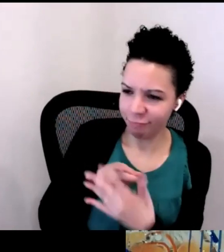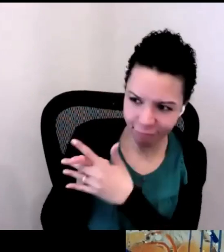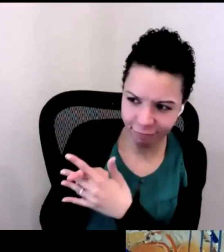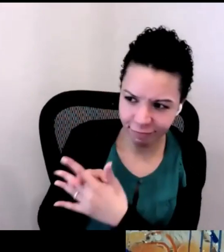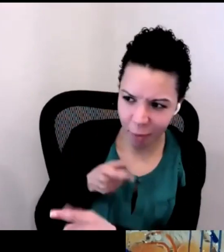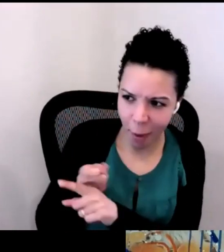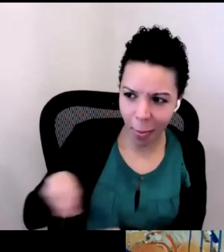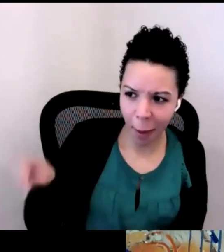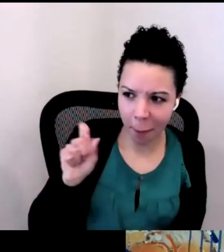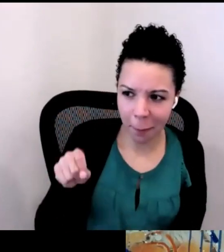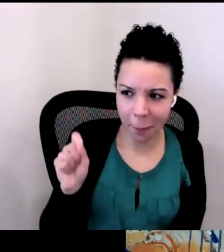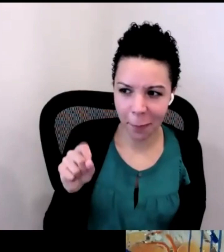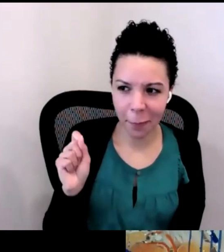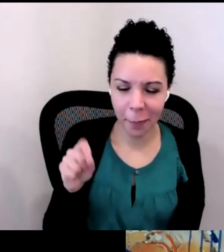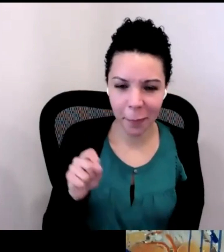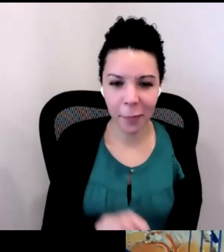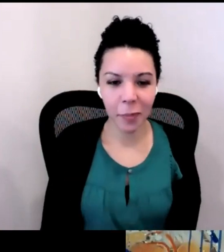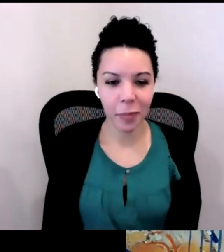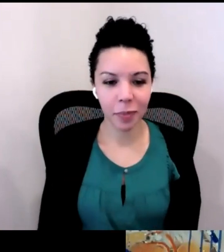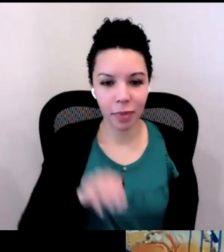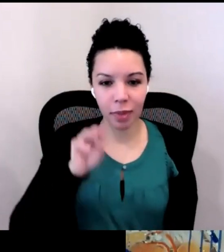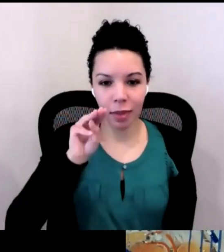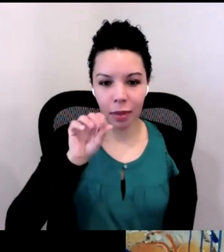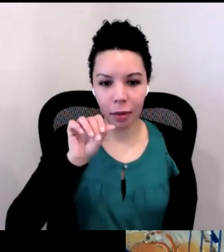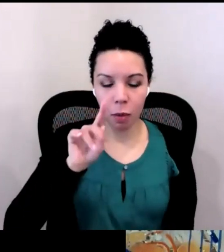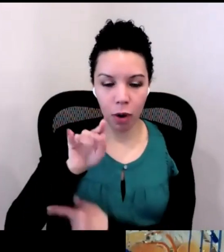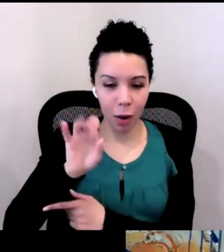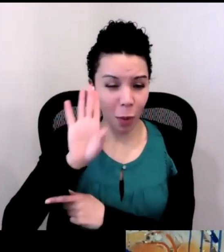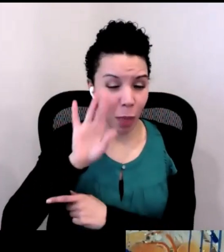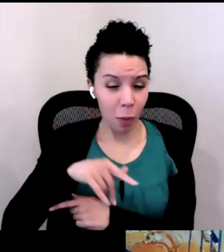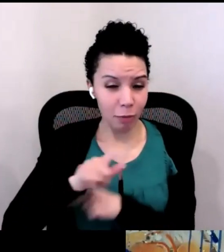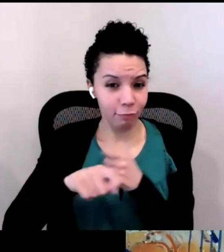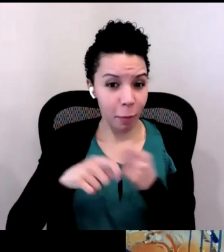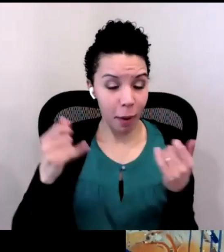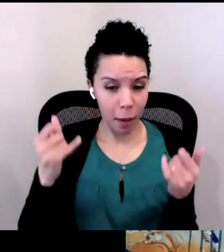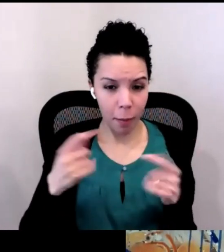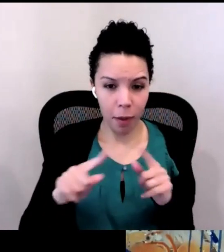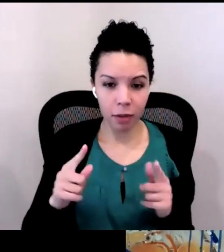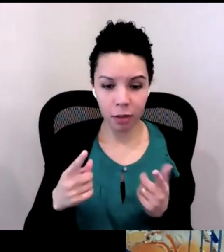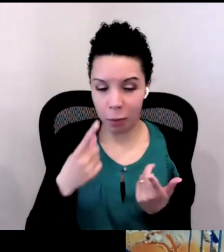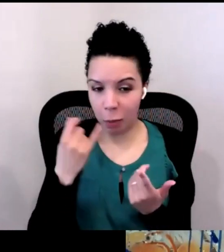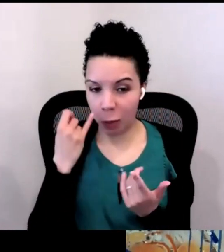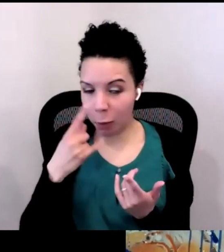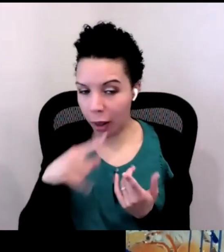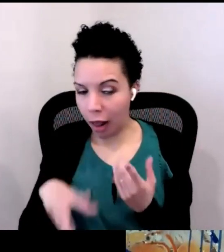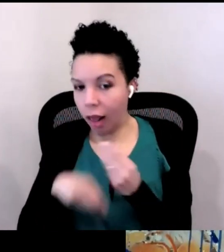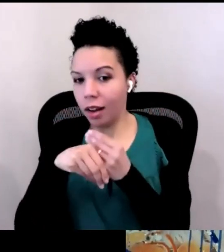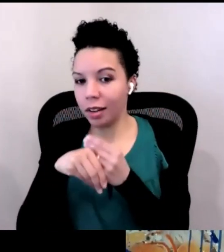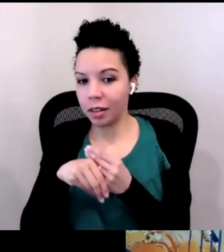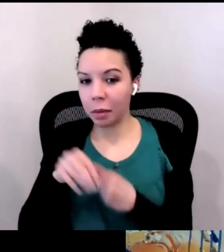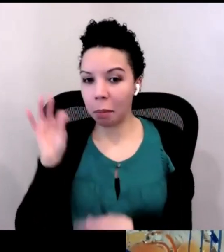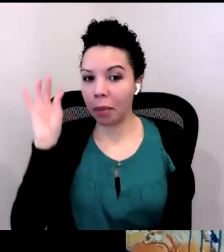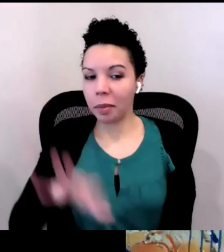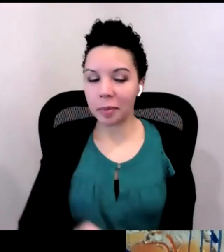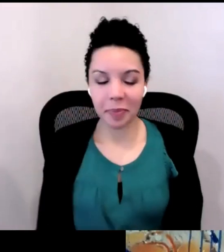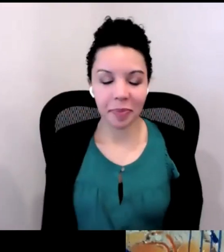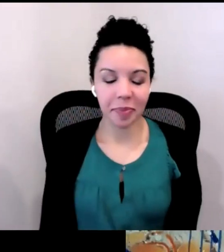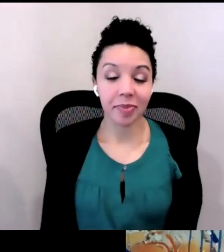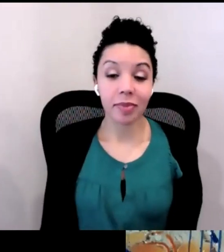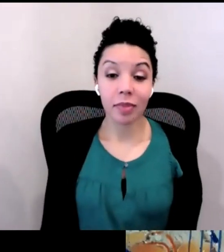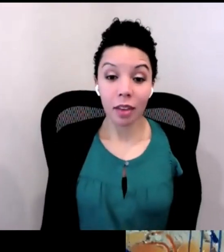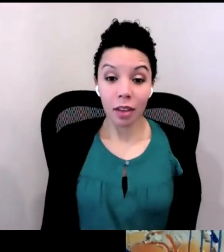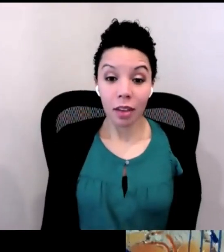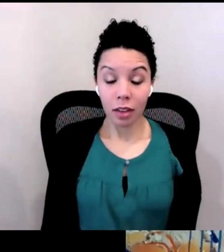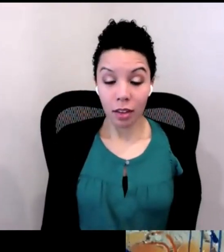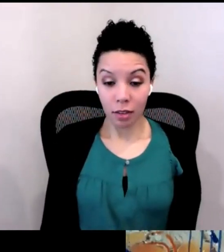did. We really did. I know we're wrapping up, but what's really exciting is, if you don't mind me. giving a Please, quick little plug. please. So we are